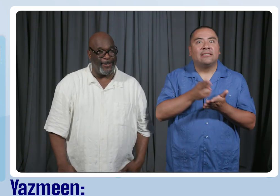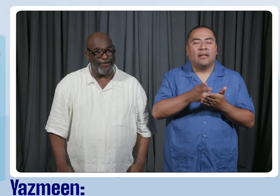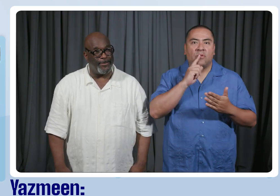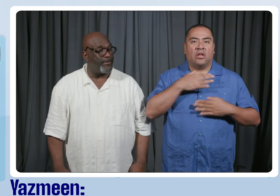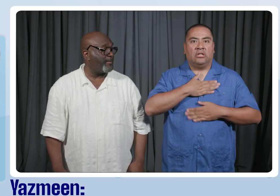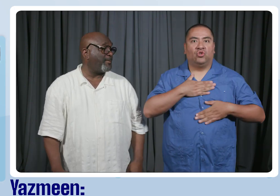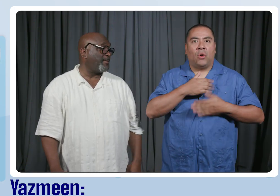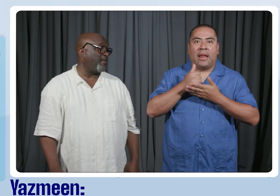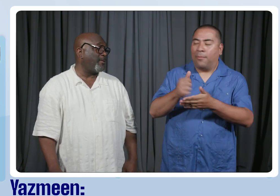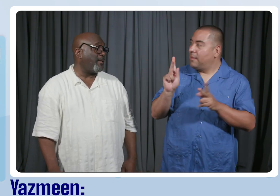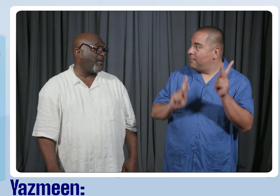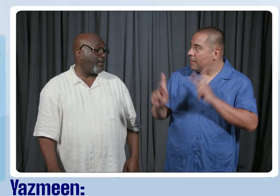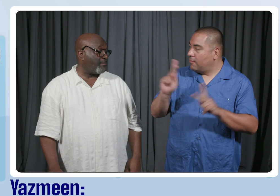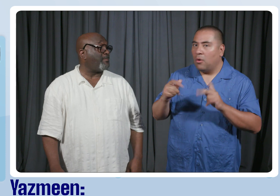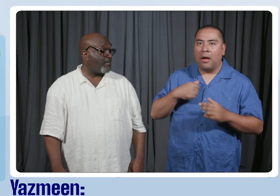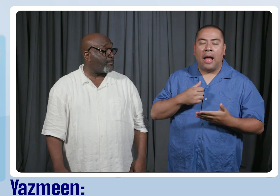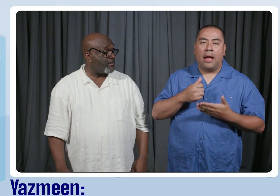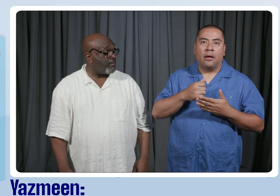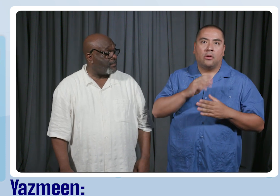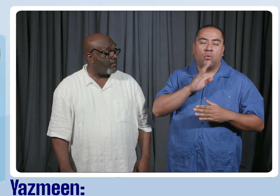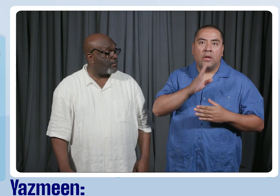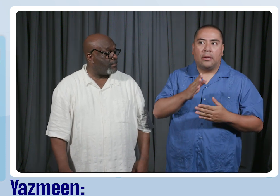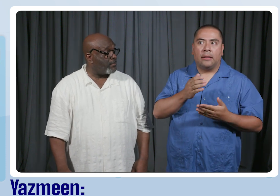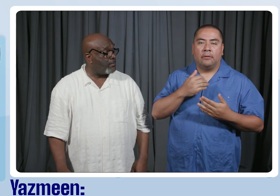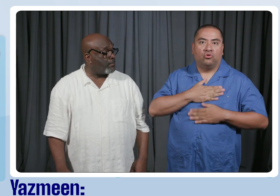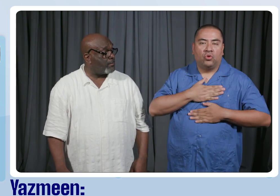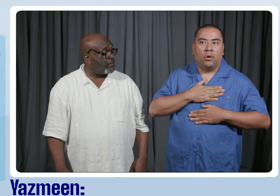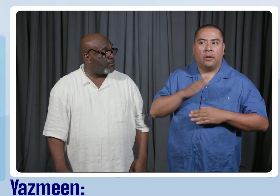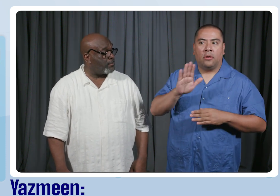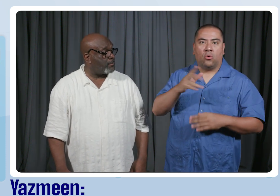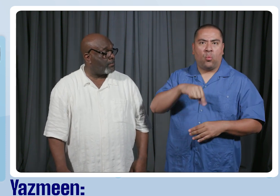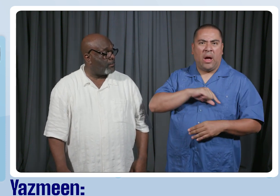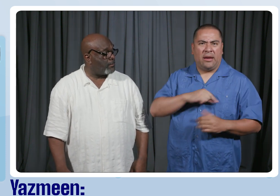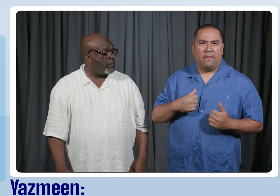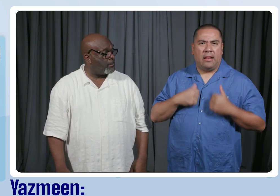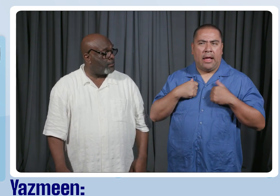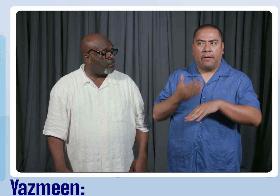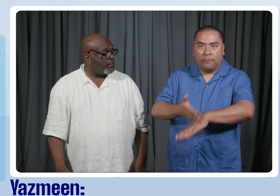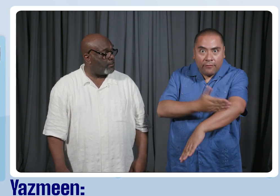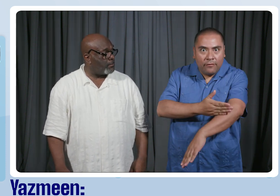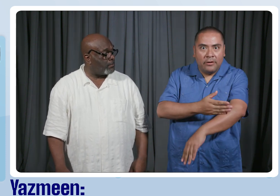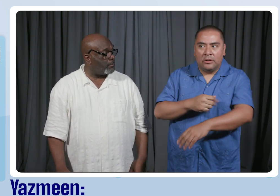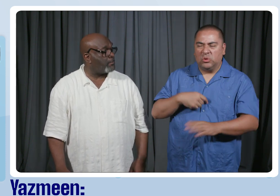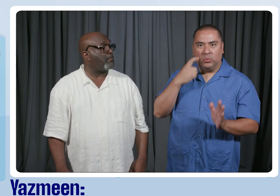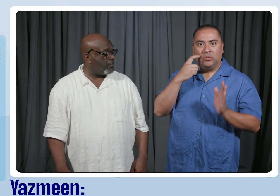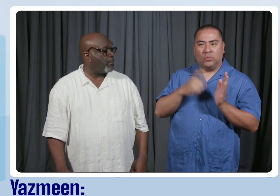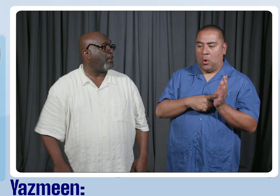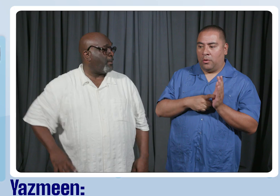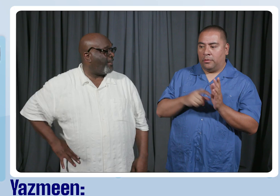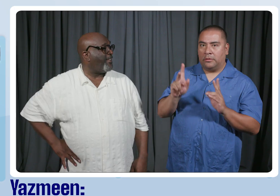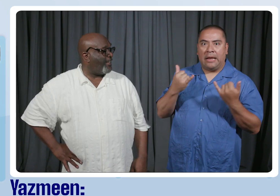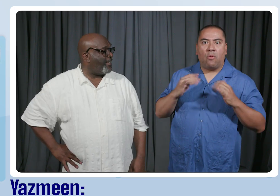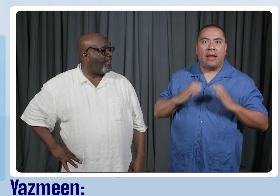enjoy helping people, and I enjoy directly improving the quality of life. So seeing our clients being able to